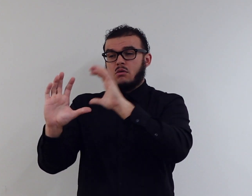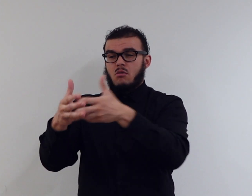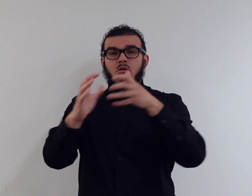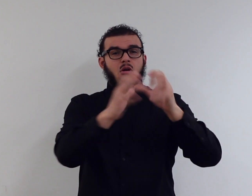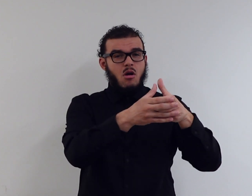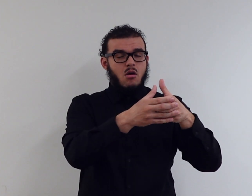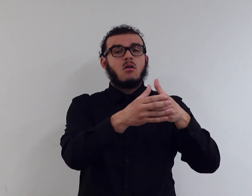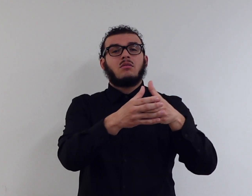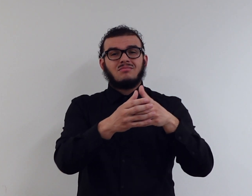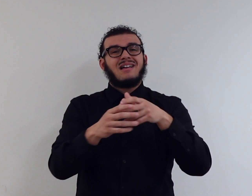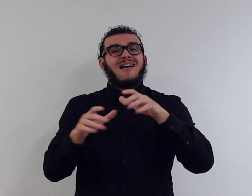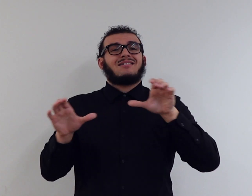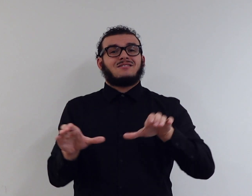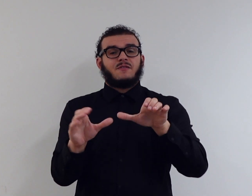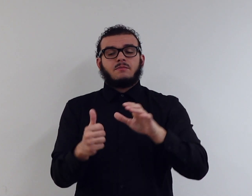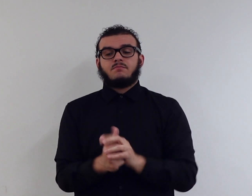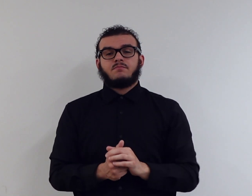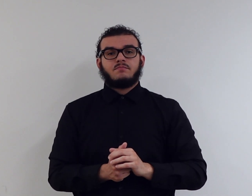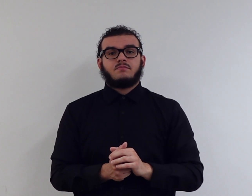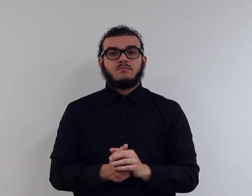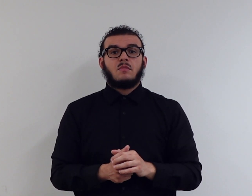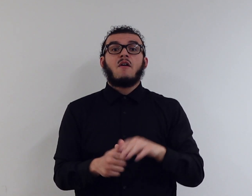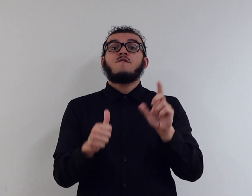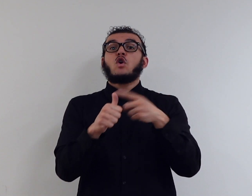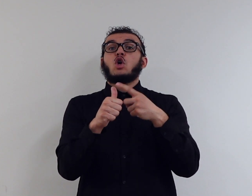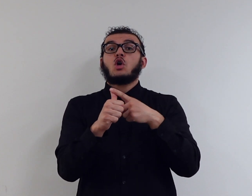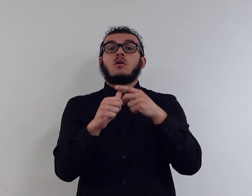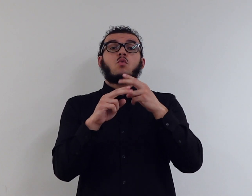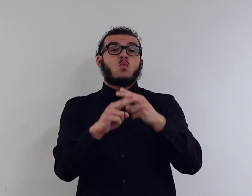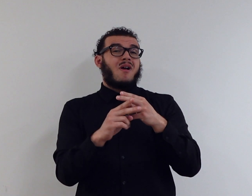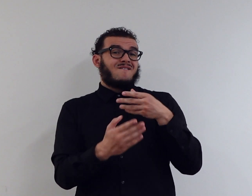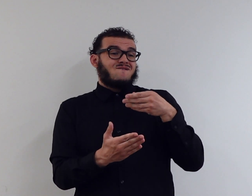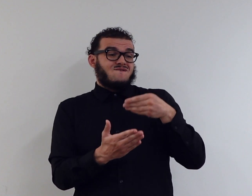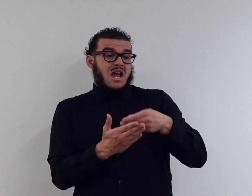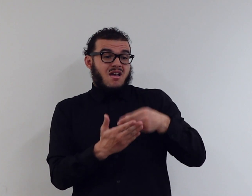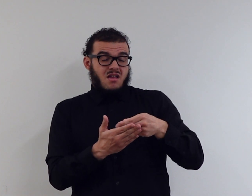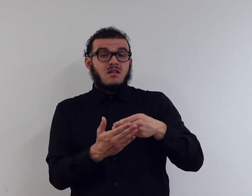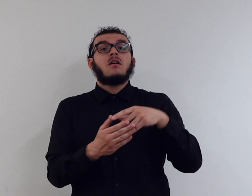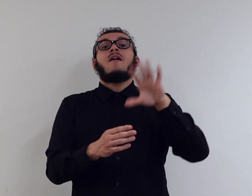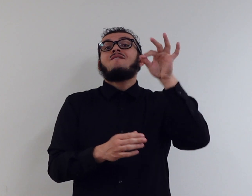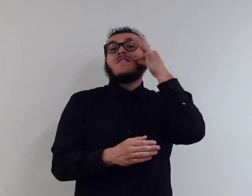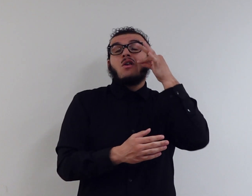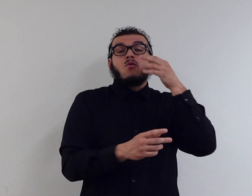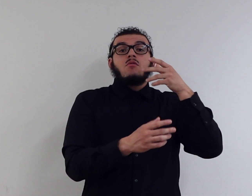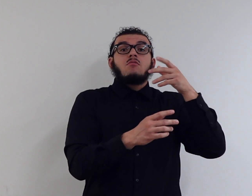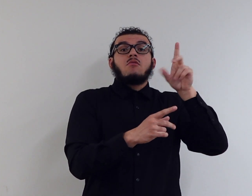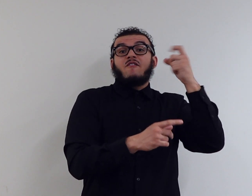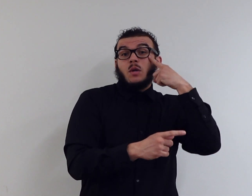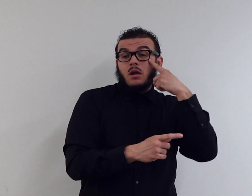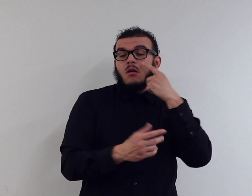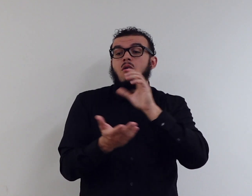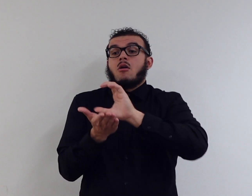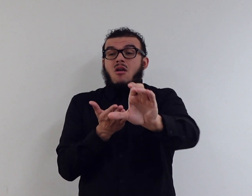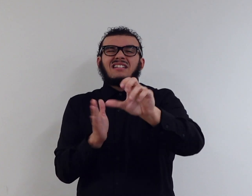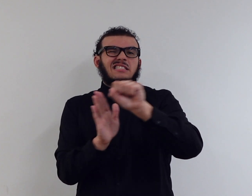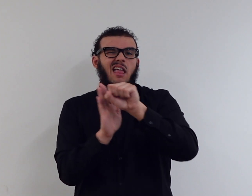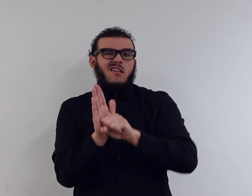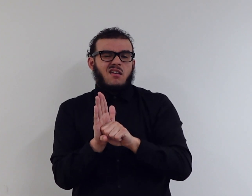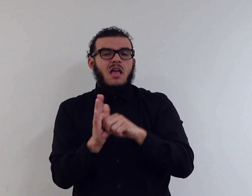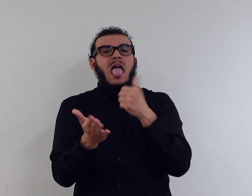categories of activity. The first is funding that goes from the federal government to states to help fund